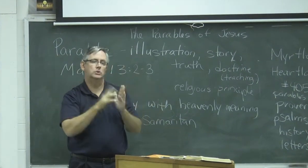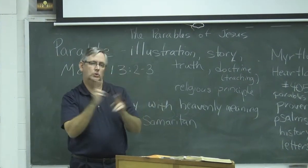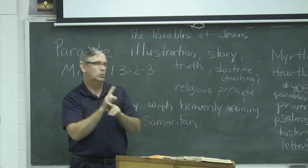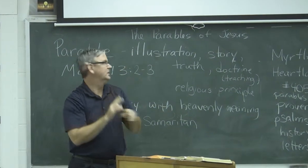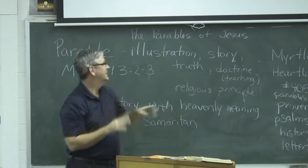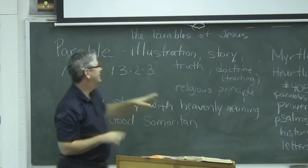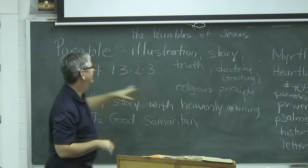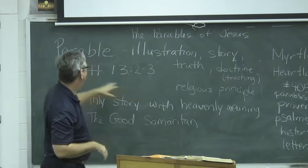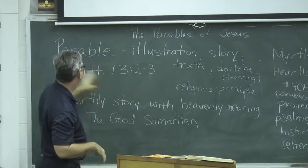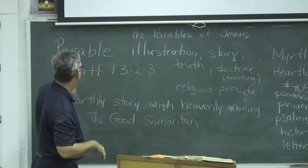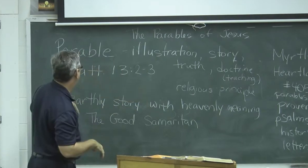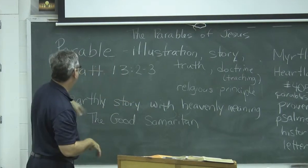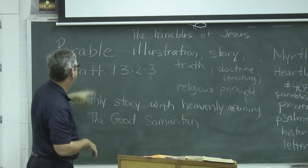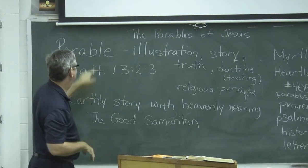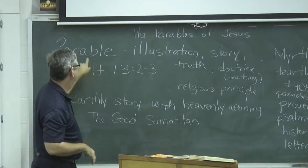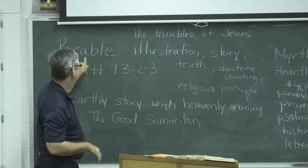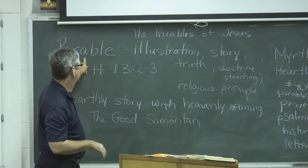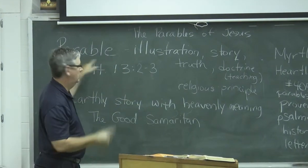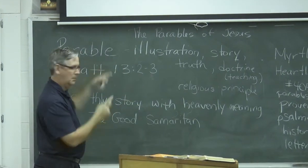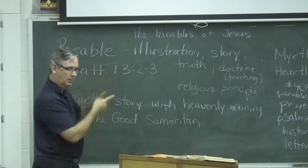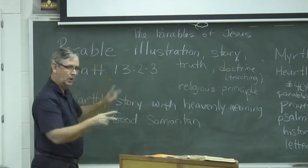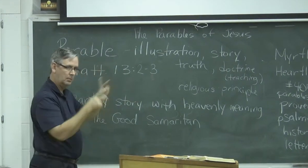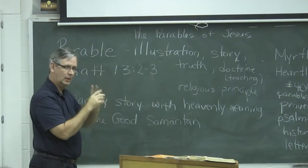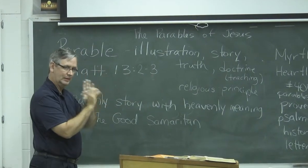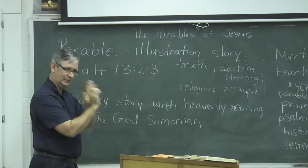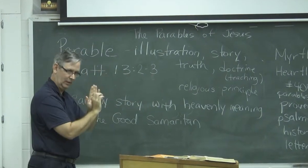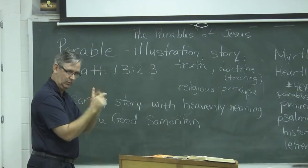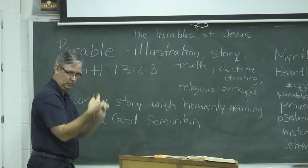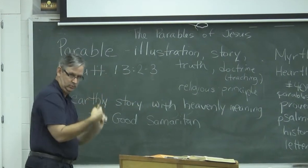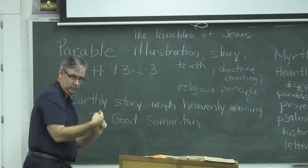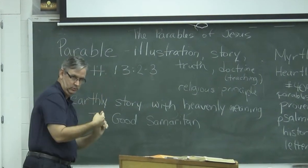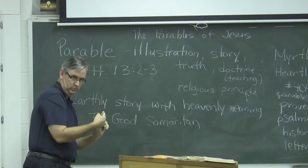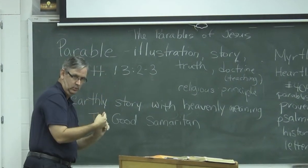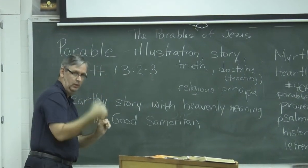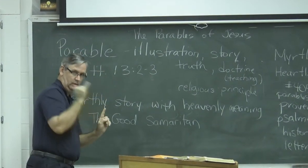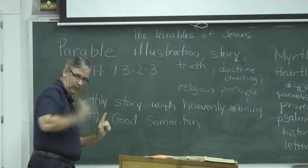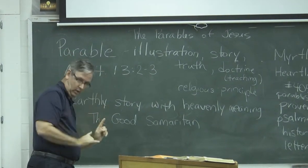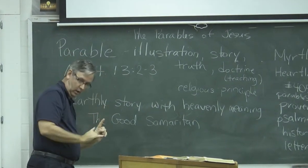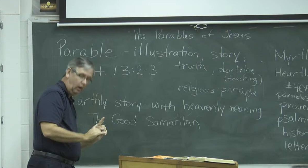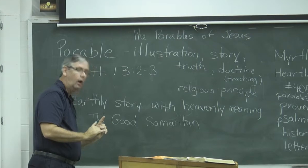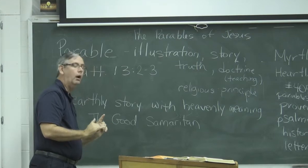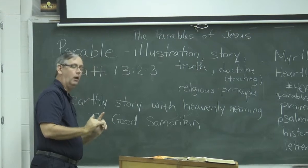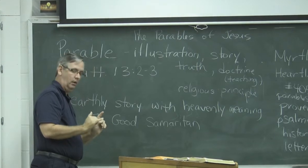but he knew that you couldn't do it, couldn't understand it. So he used parables to help us understand